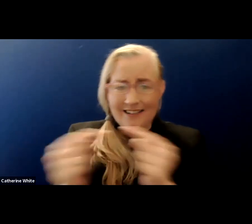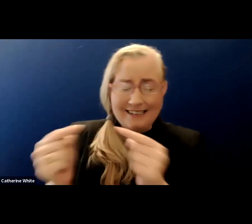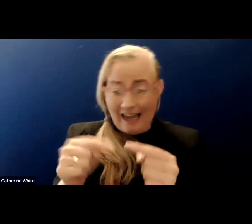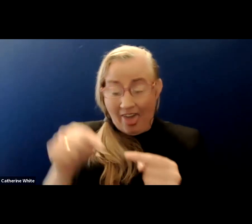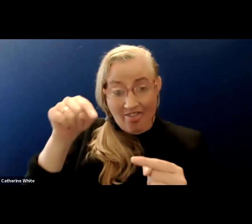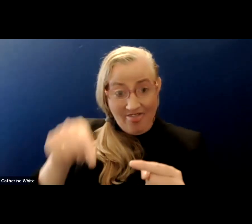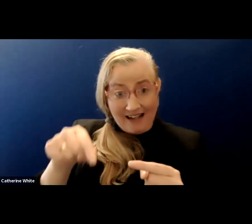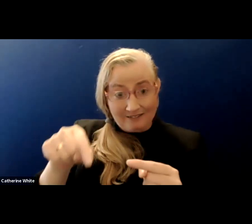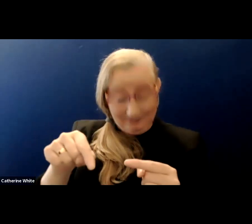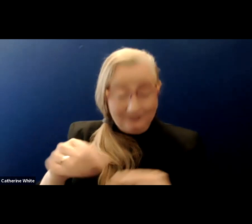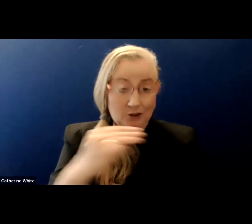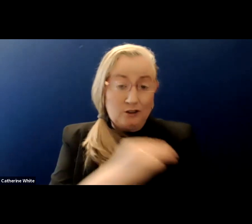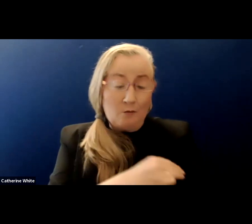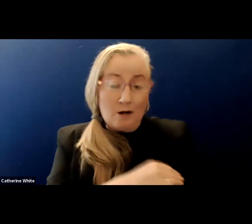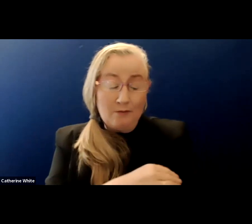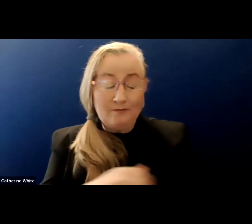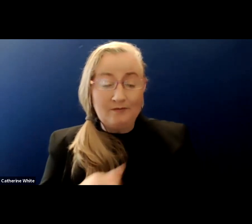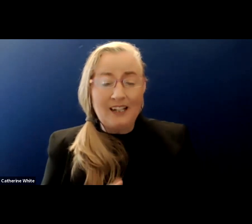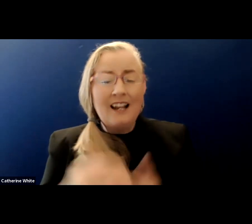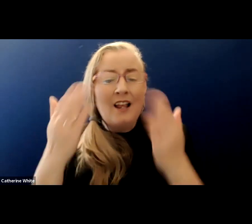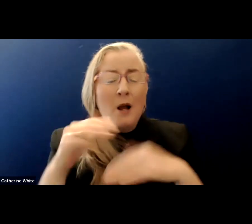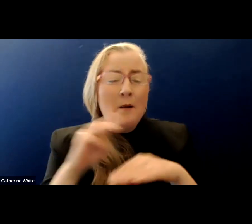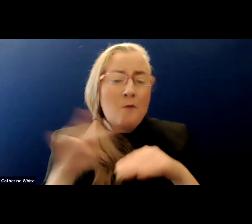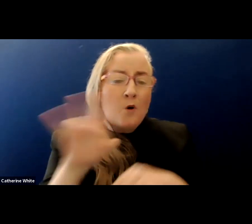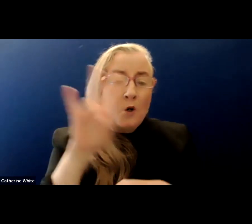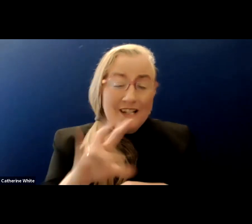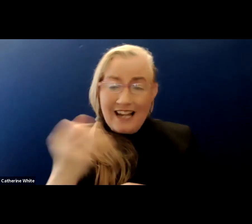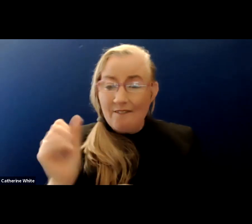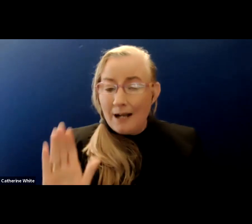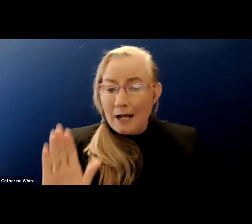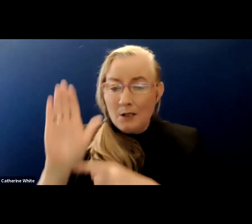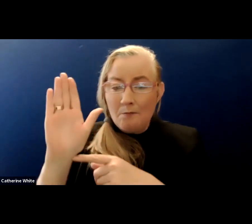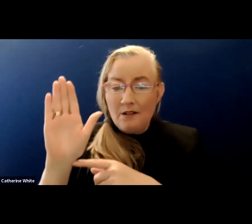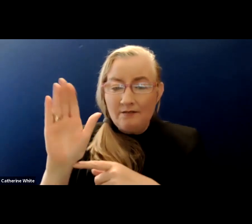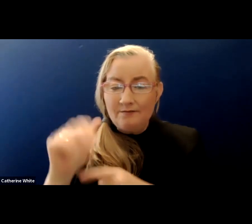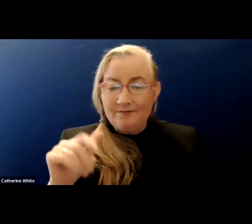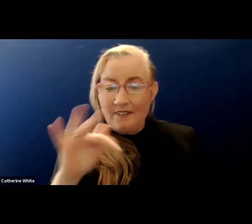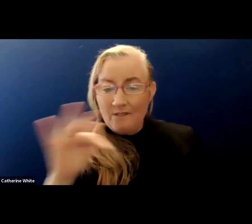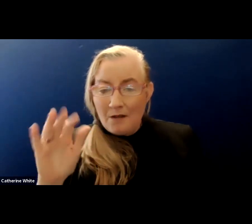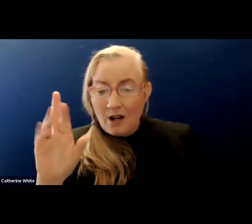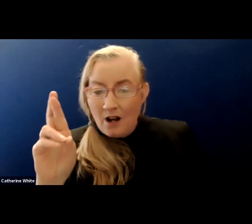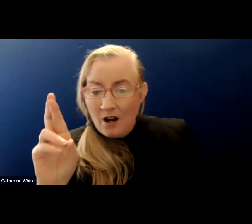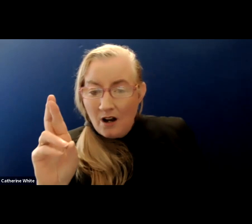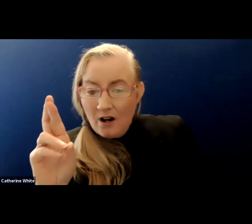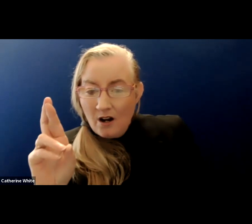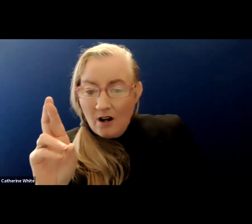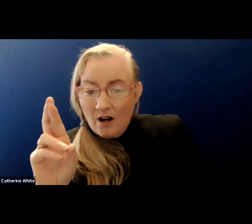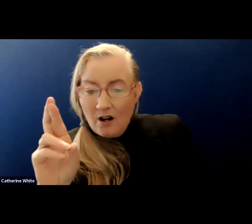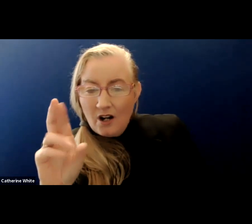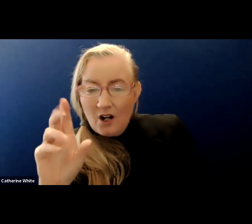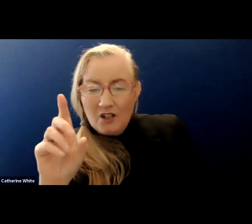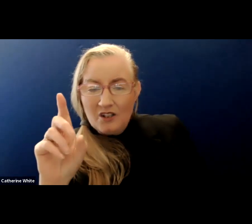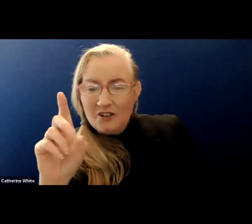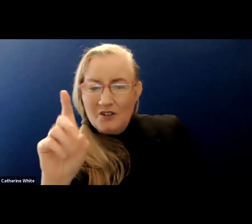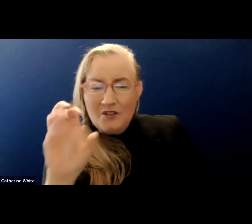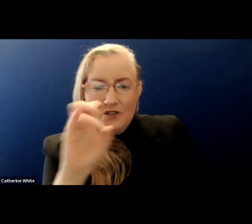problematic. Just turning to some more questions, and we have a hand up here from Noam Nubel, and there's a quick question in the box